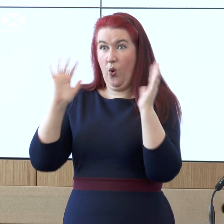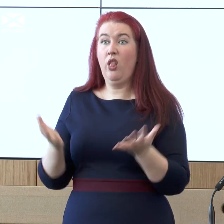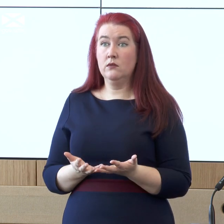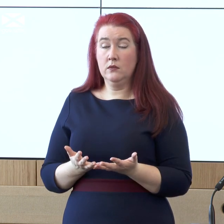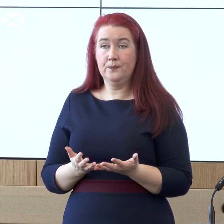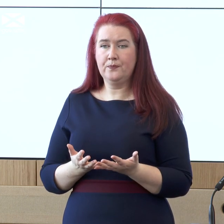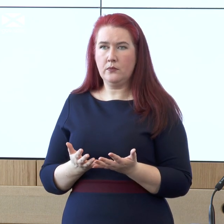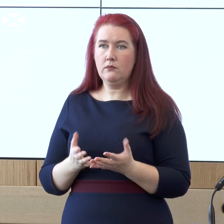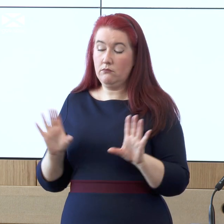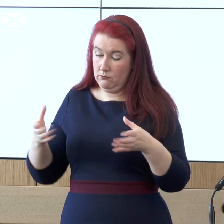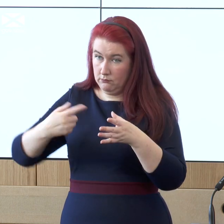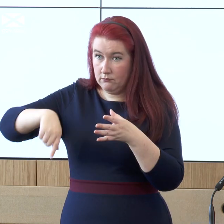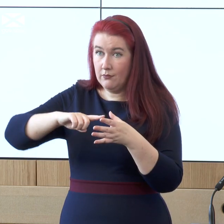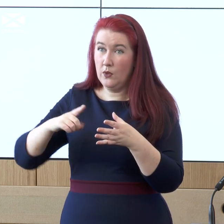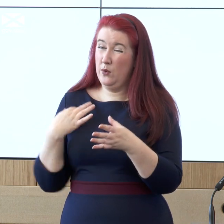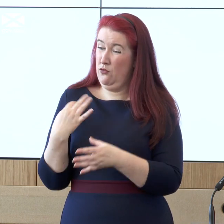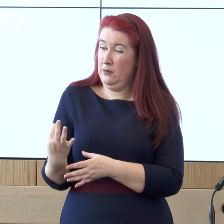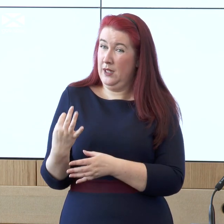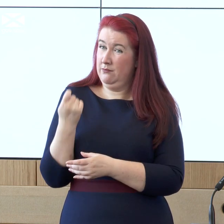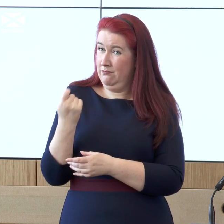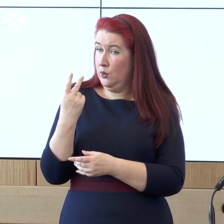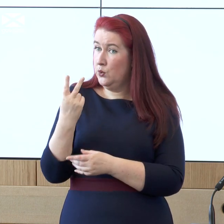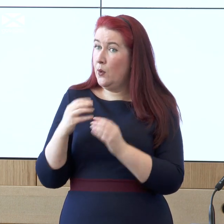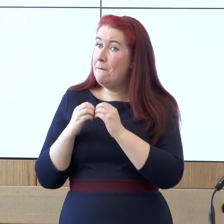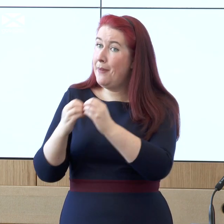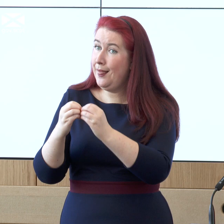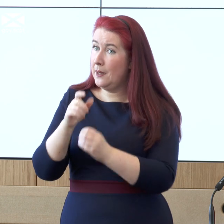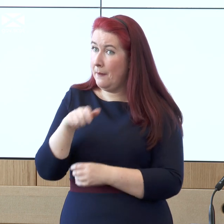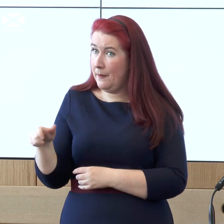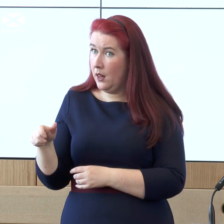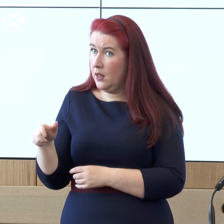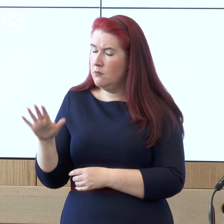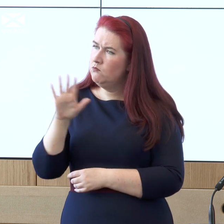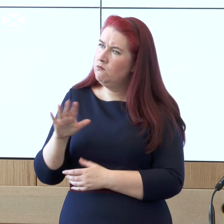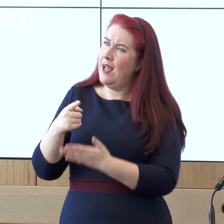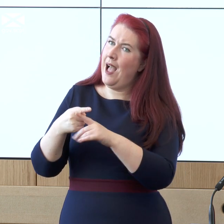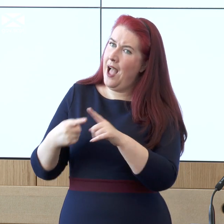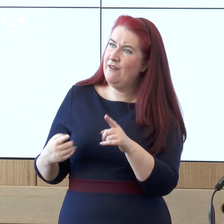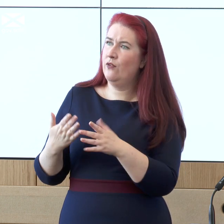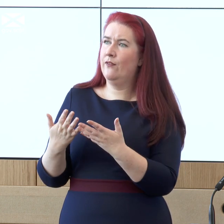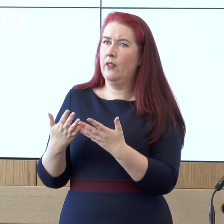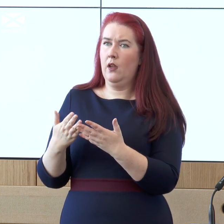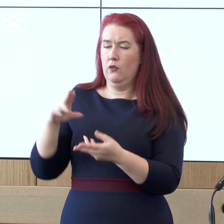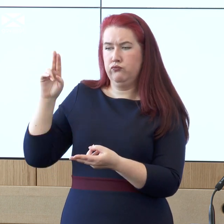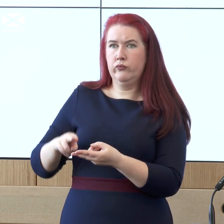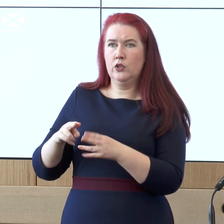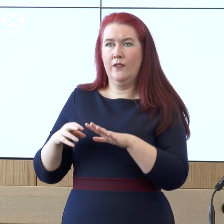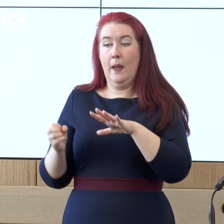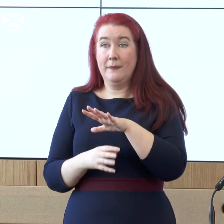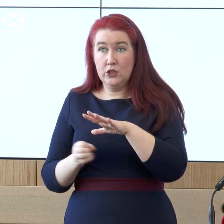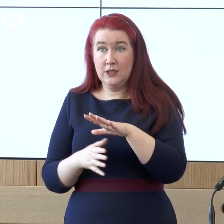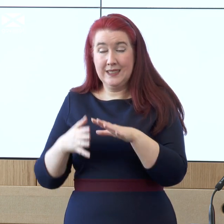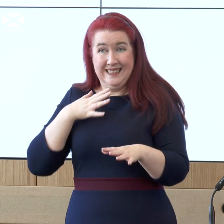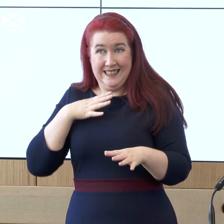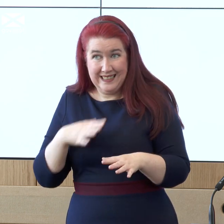Collectively, we represent almost 2 billion people, and around half of the reduction in emissions necessary to